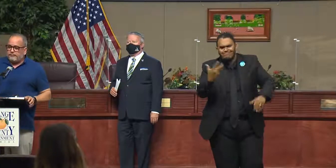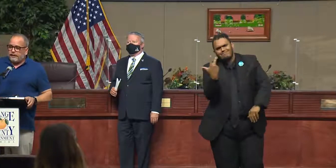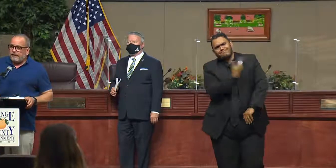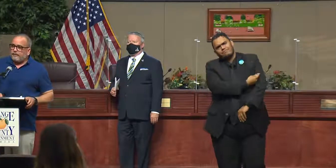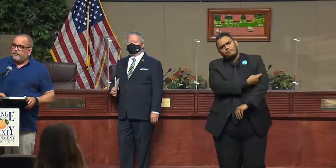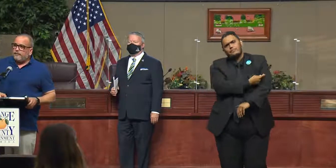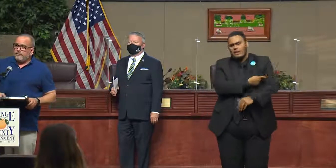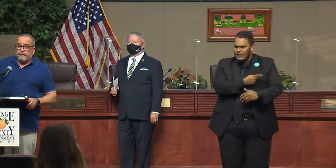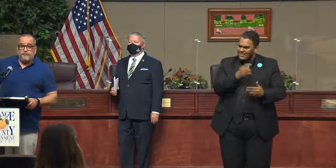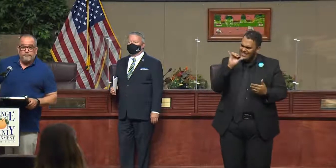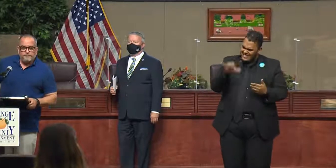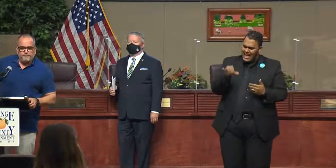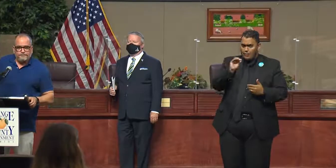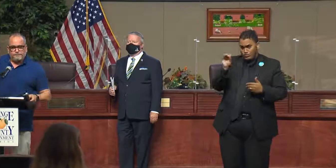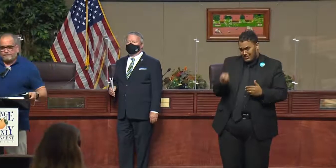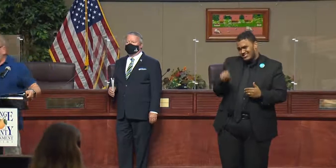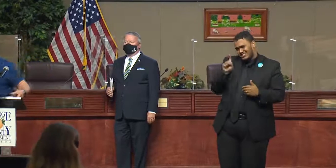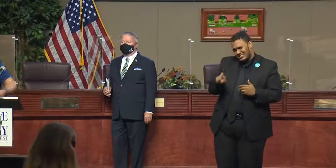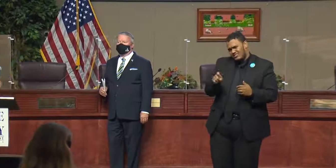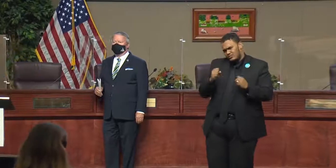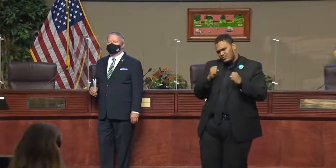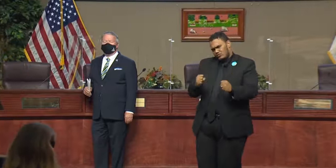little bit higher. Thank you.